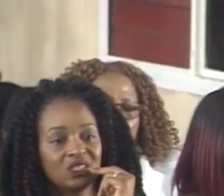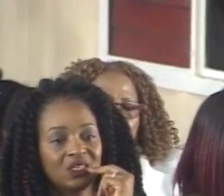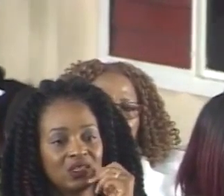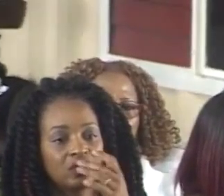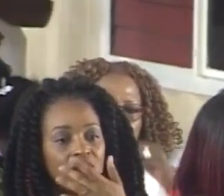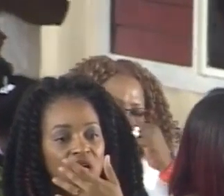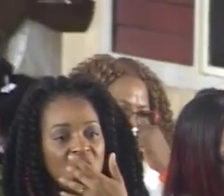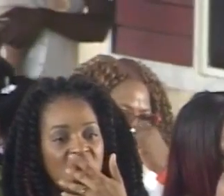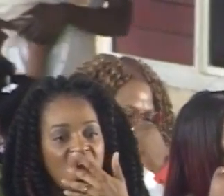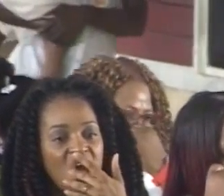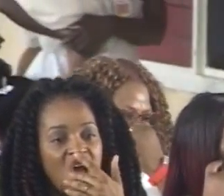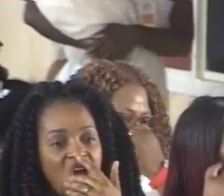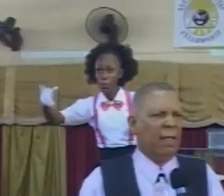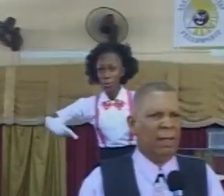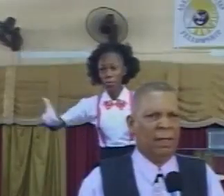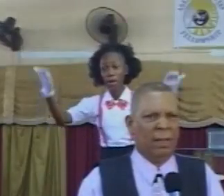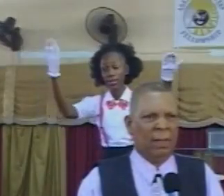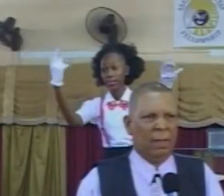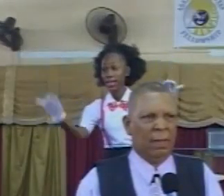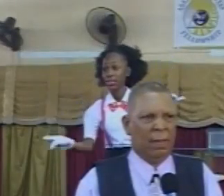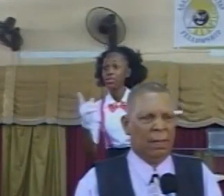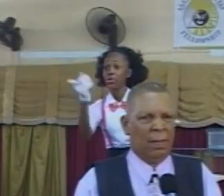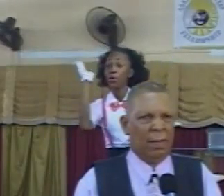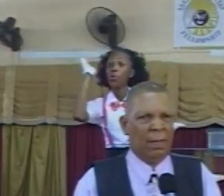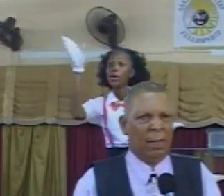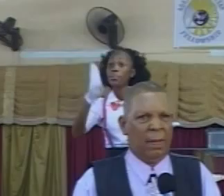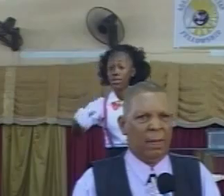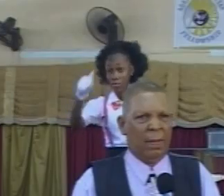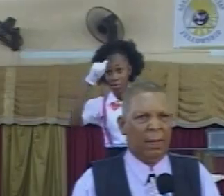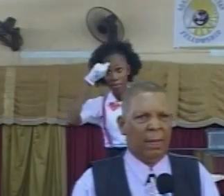What are the things that you'll be remembered by?